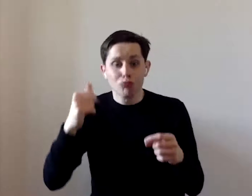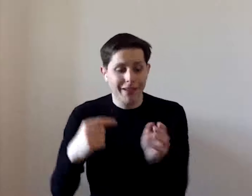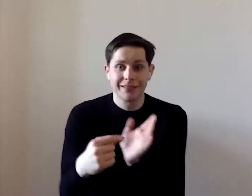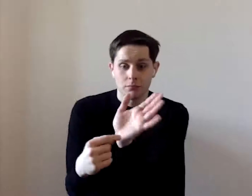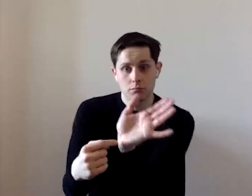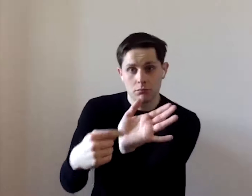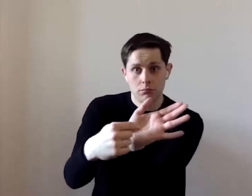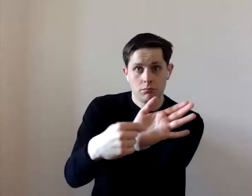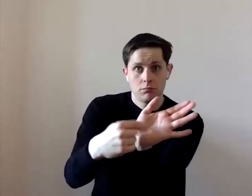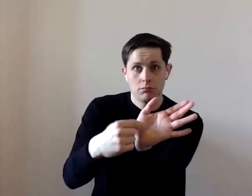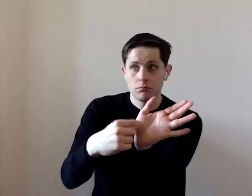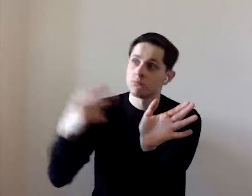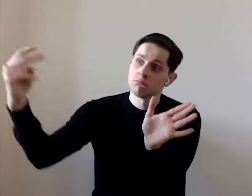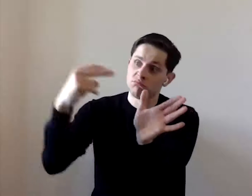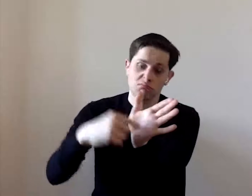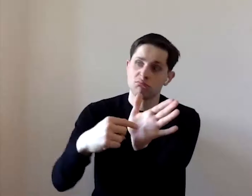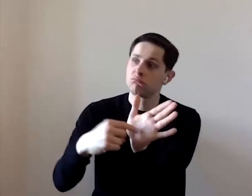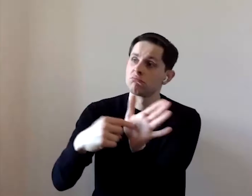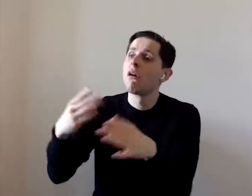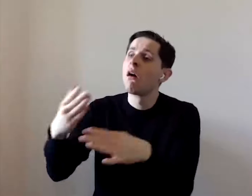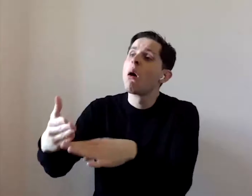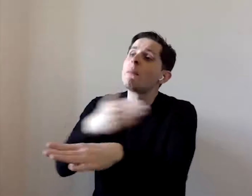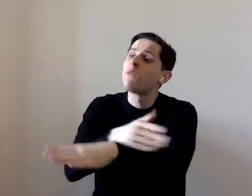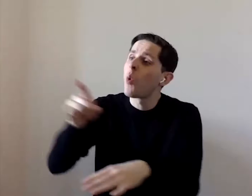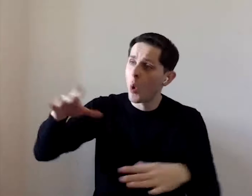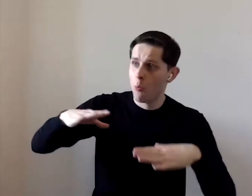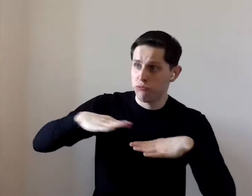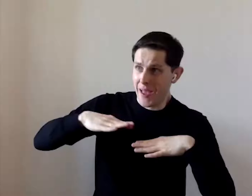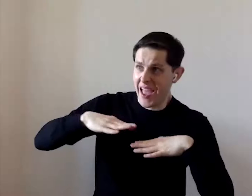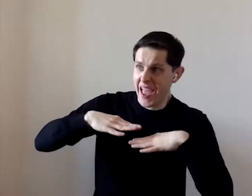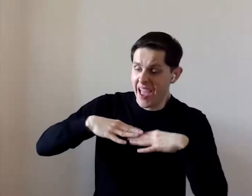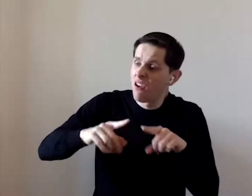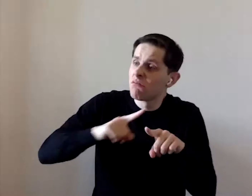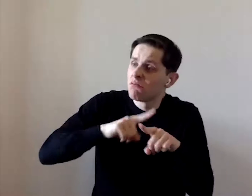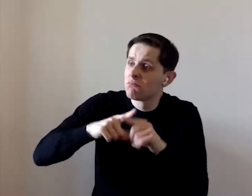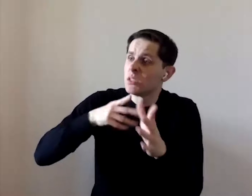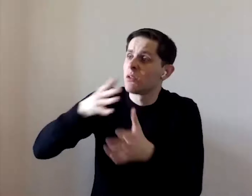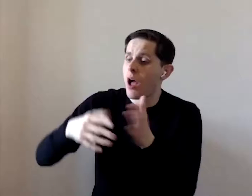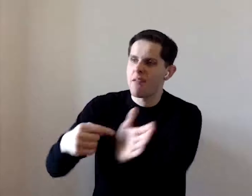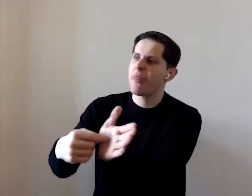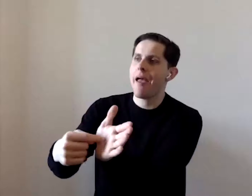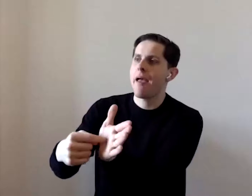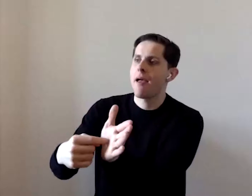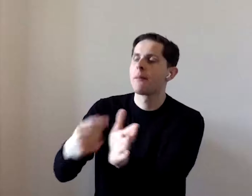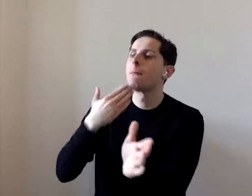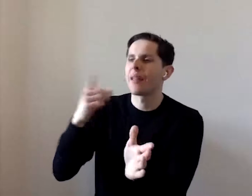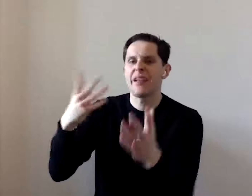set up Signstrokes, because it meant that there was a reference point and a jargon lexicon that could